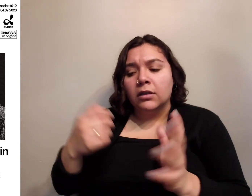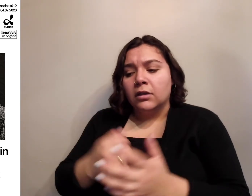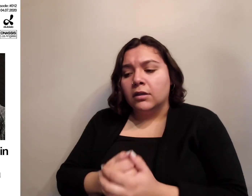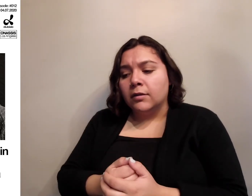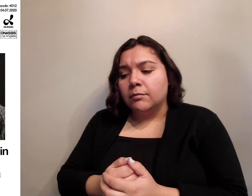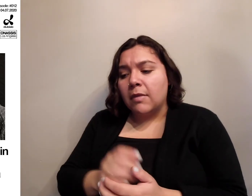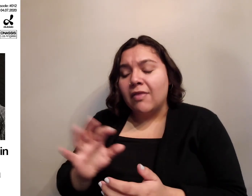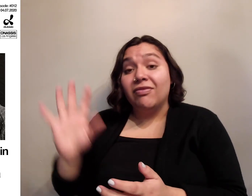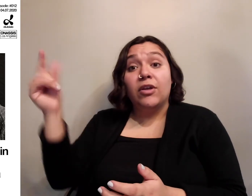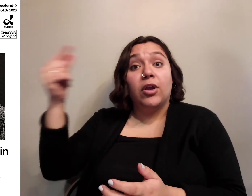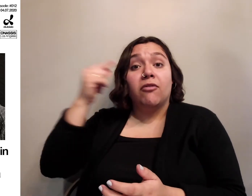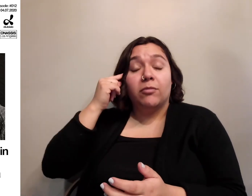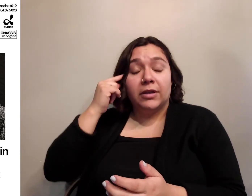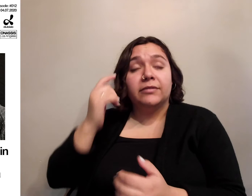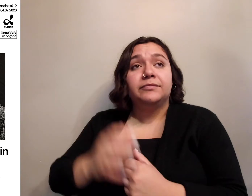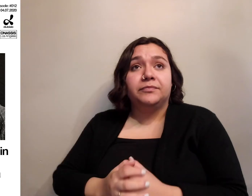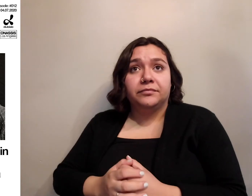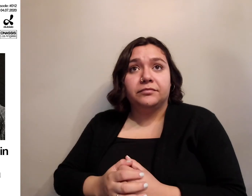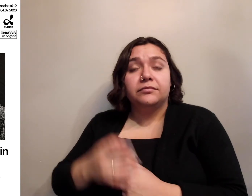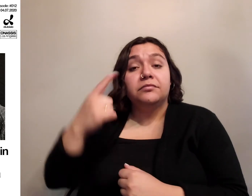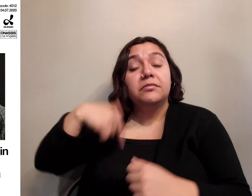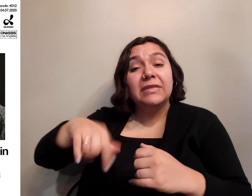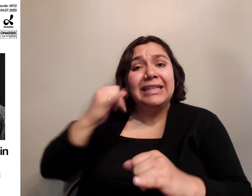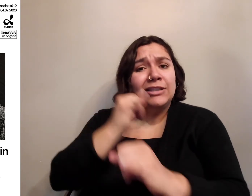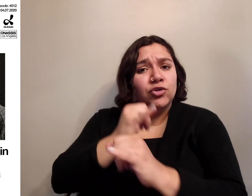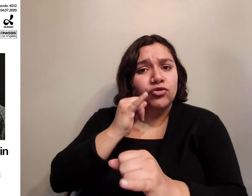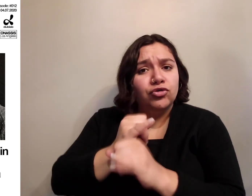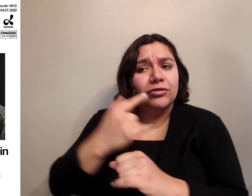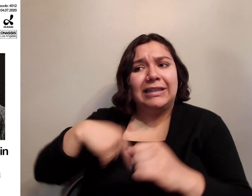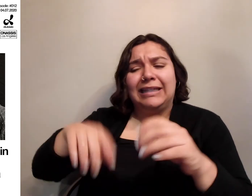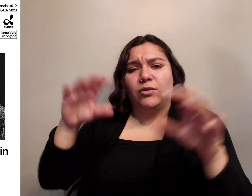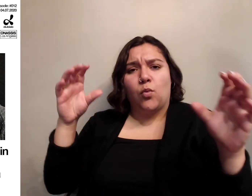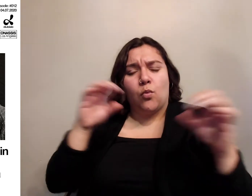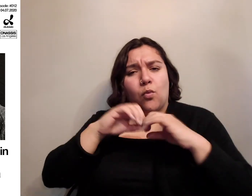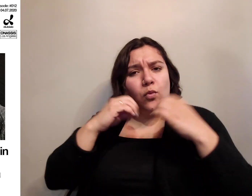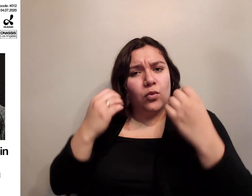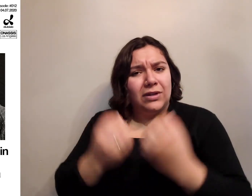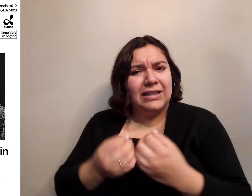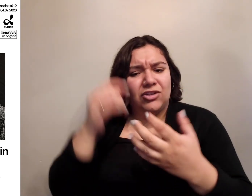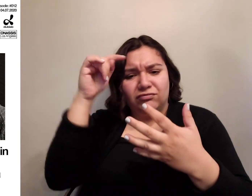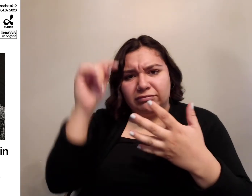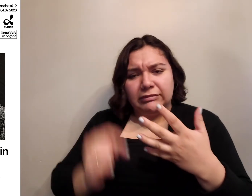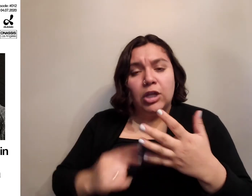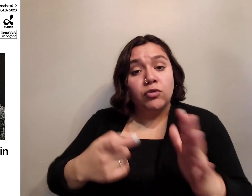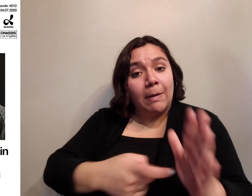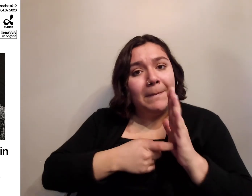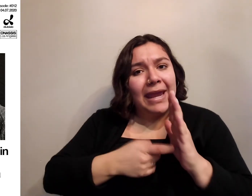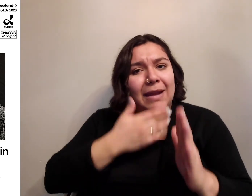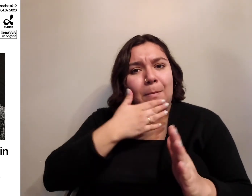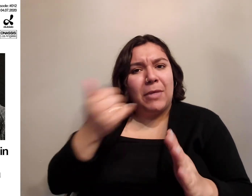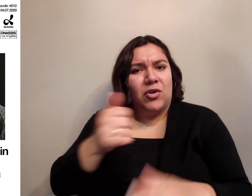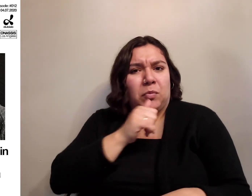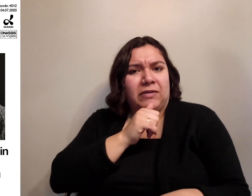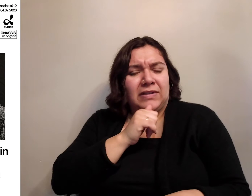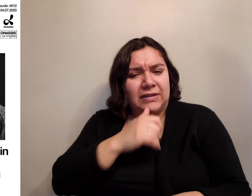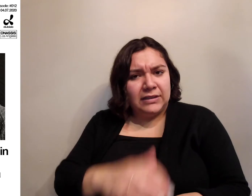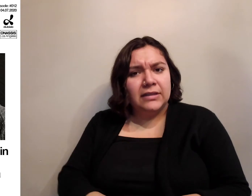the federal government, these institutions, these organizations themselves, to demand greater